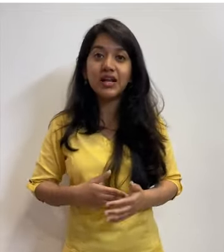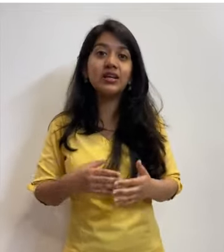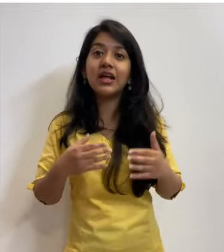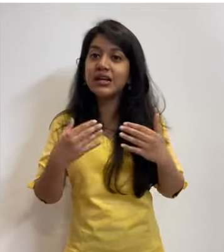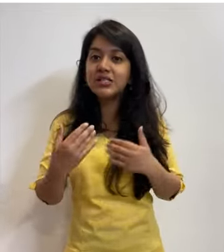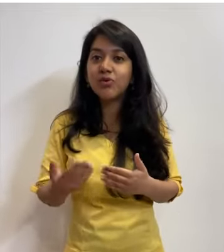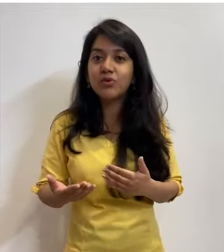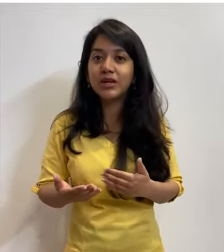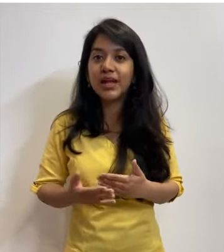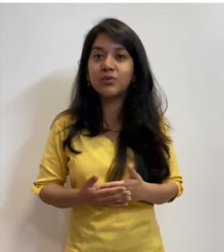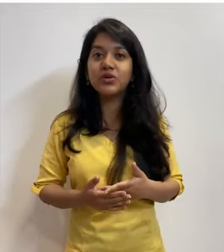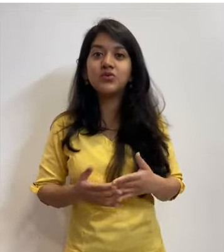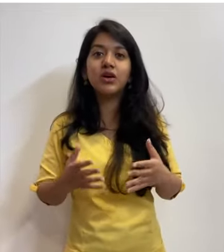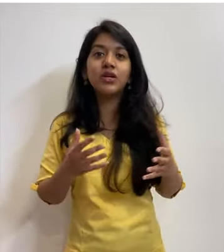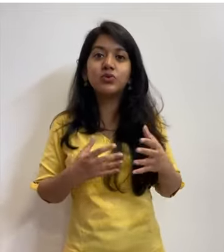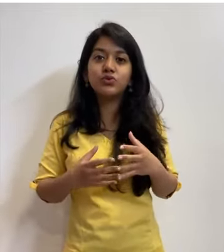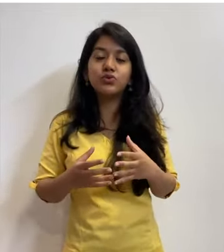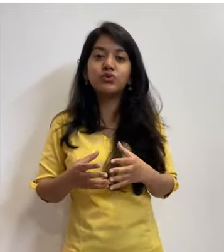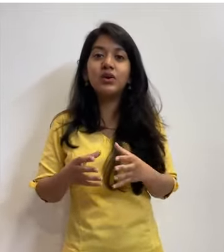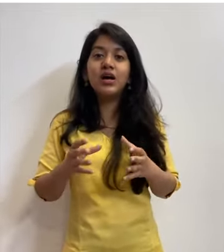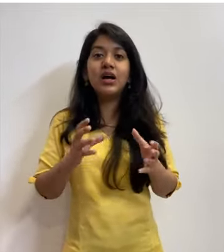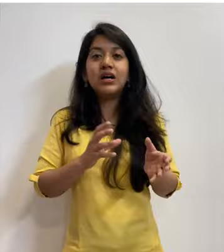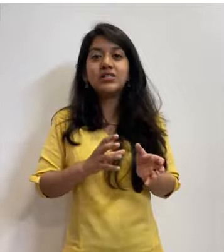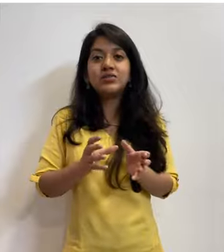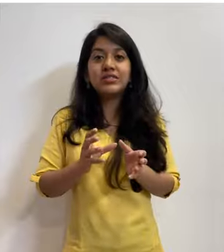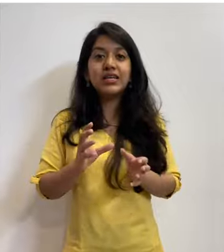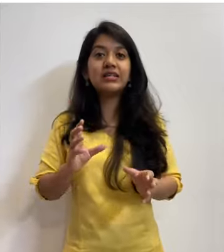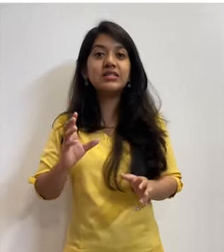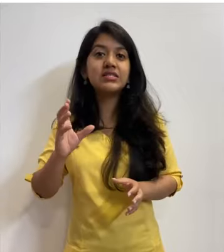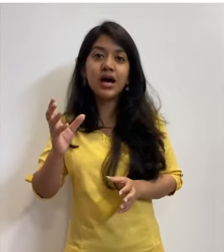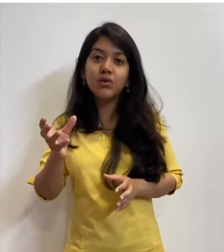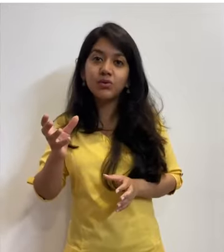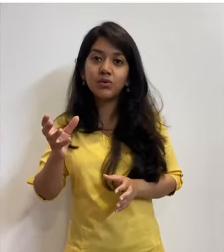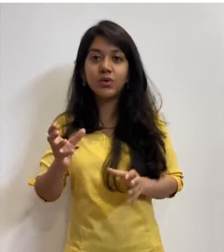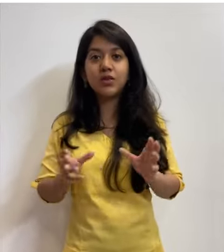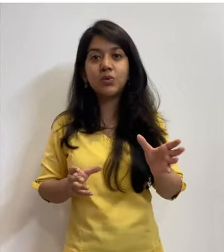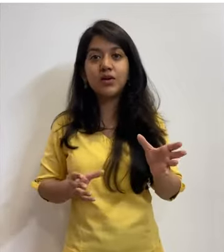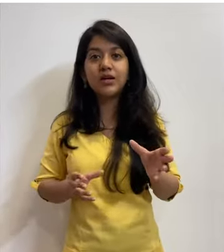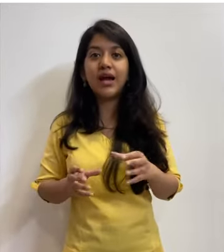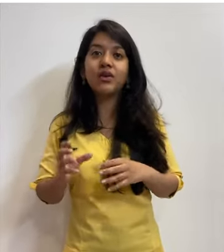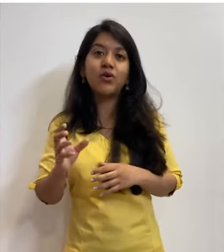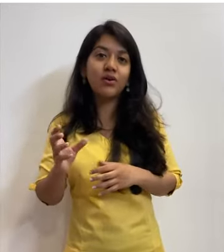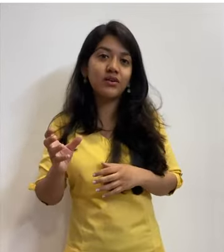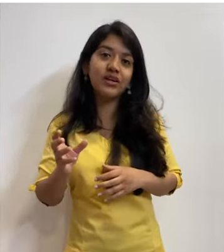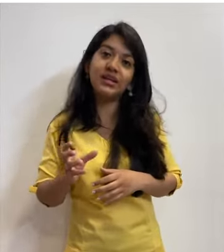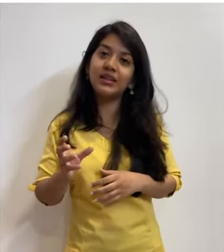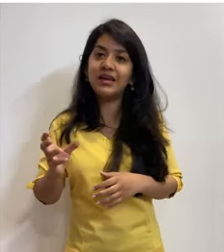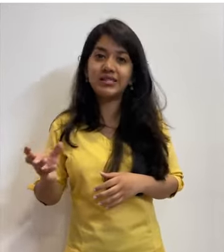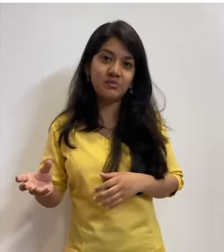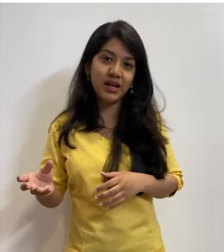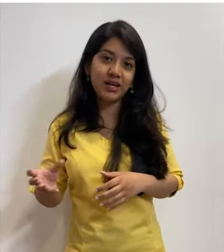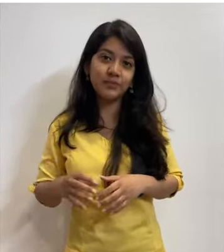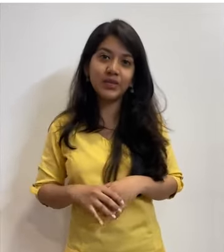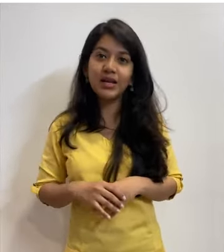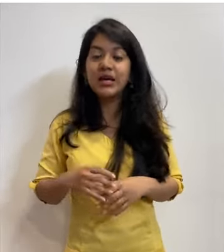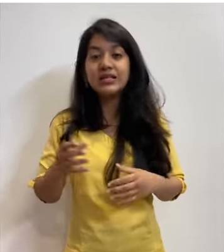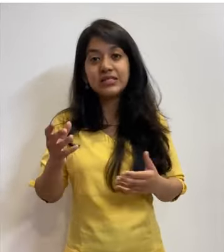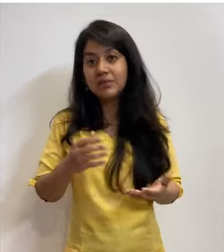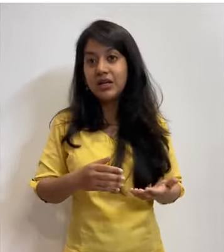any spoken language we are used to associate the sound with the word and not really their spelling. Similarly, you